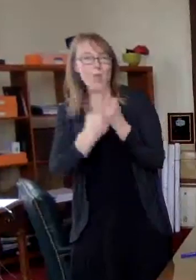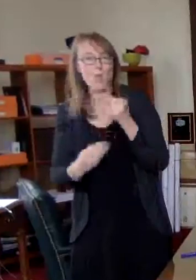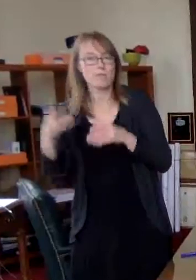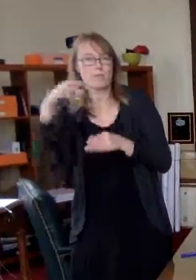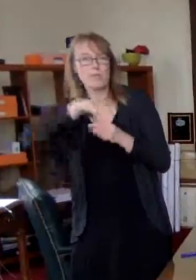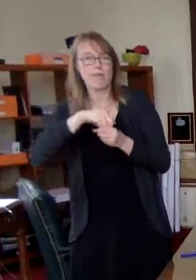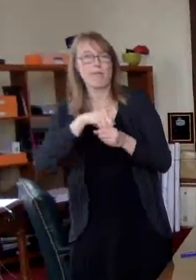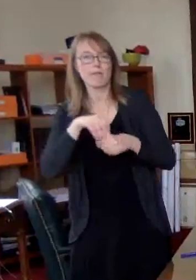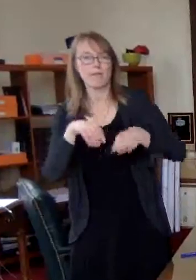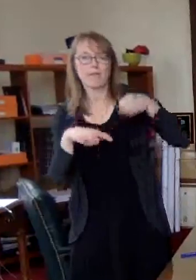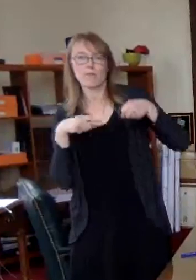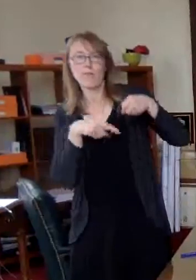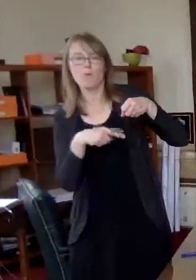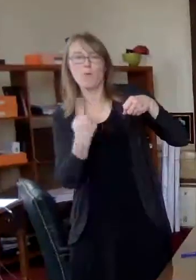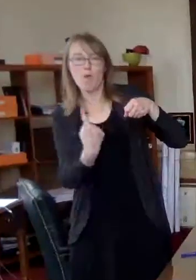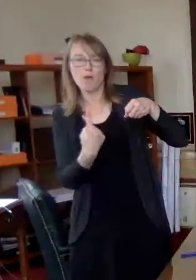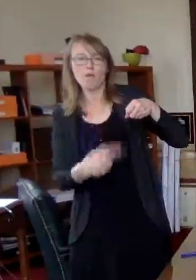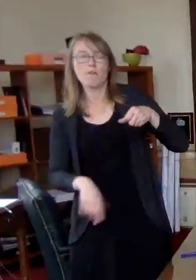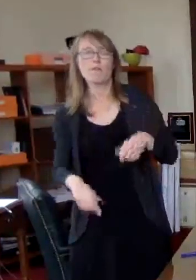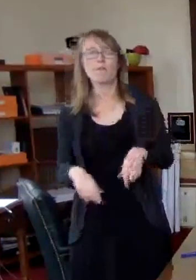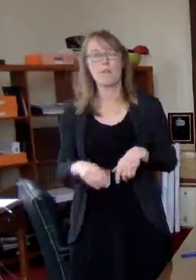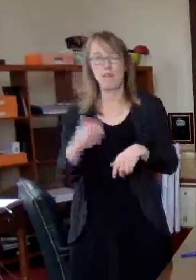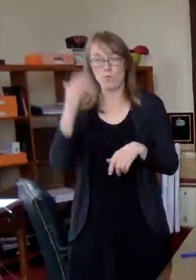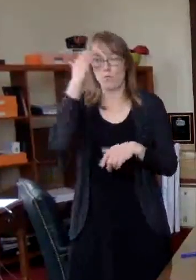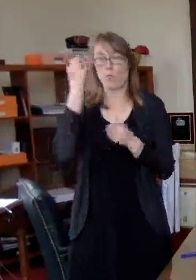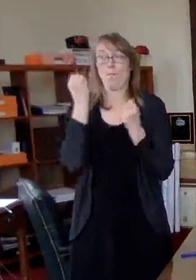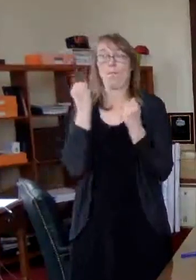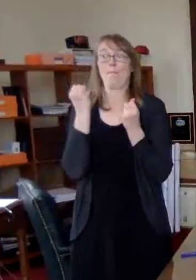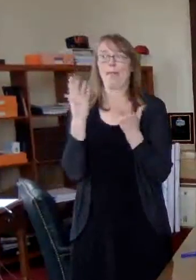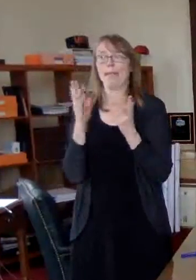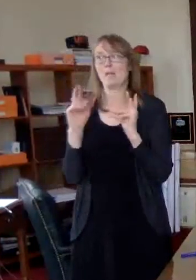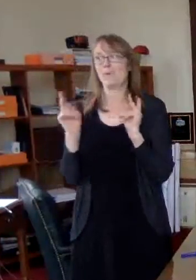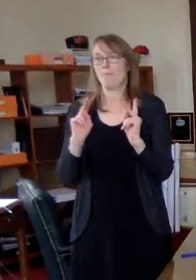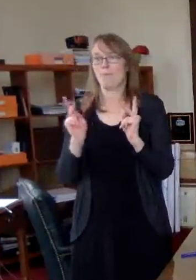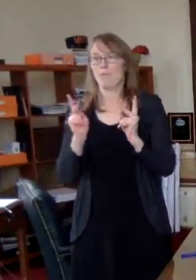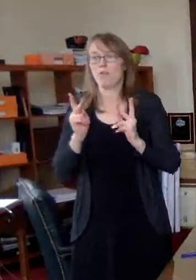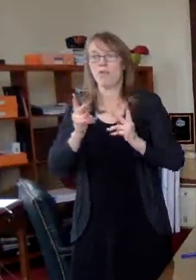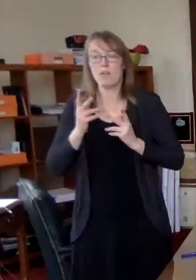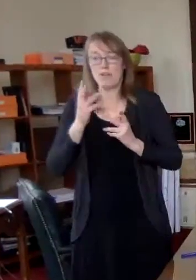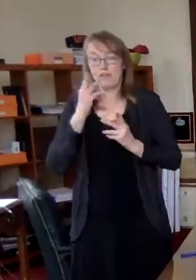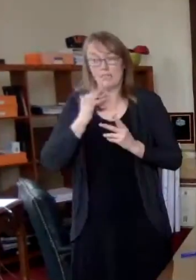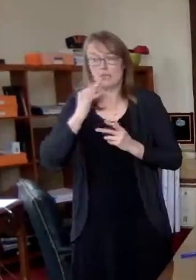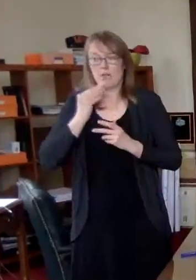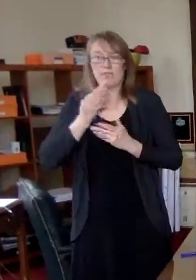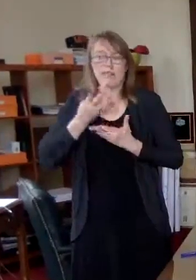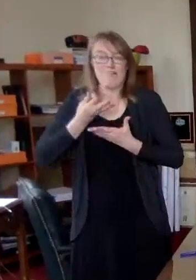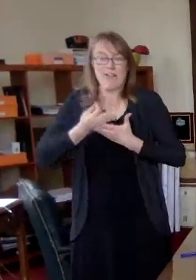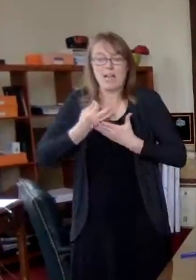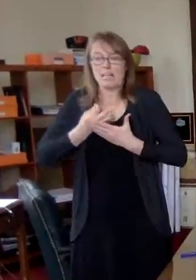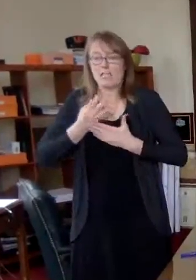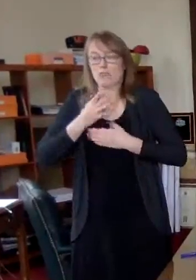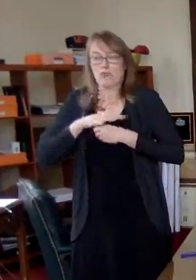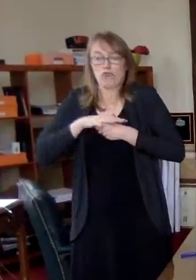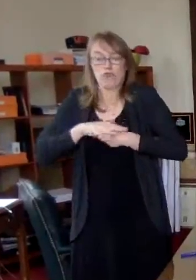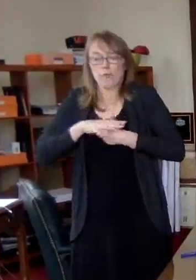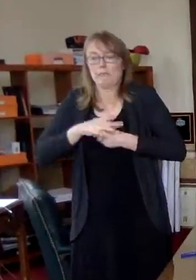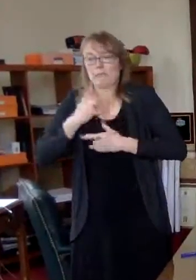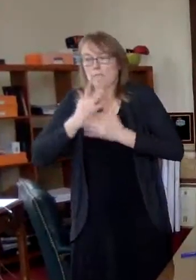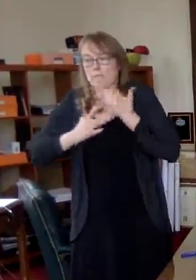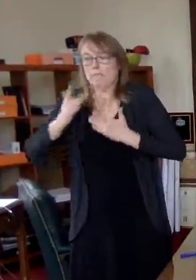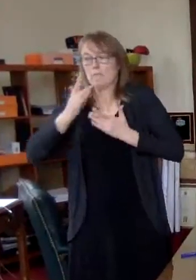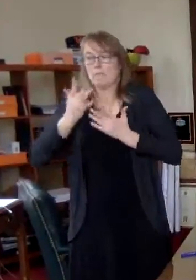know that there are a lot of people who are under a lot of financial stress right now. We want to make sure that food is available to